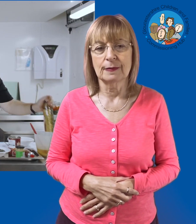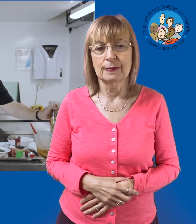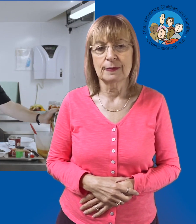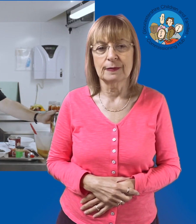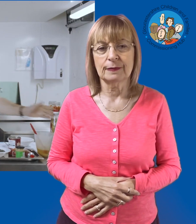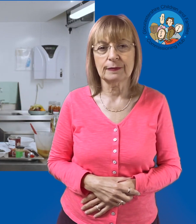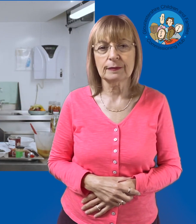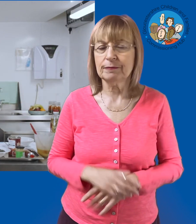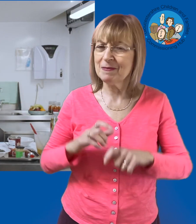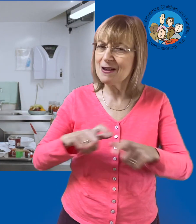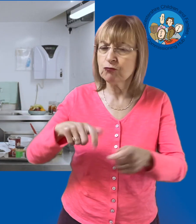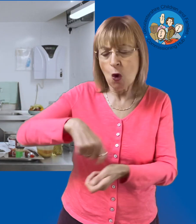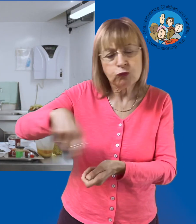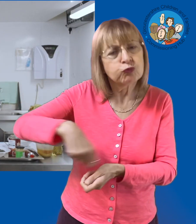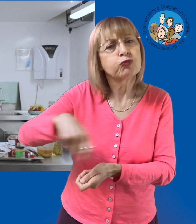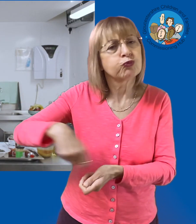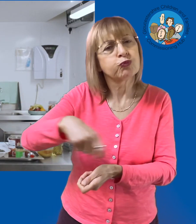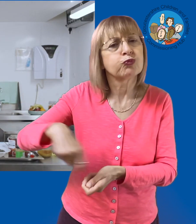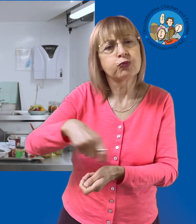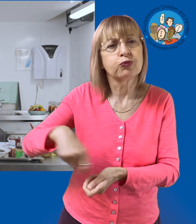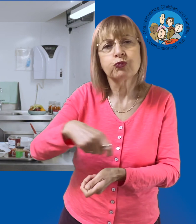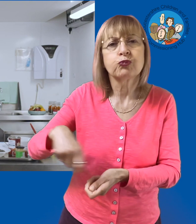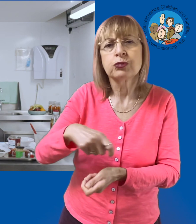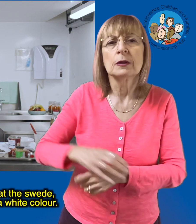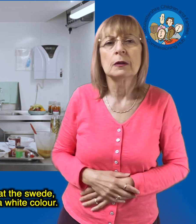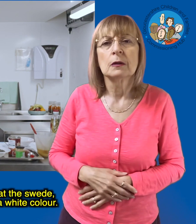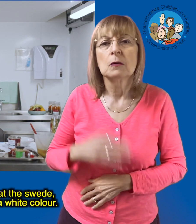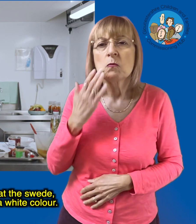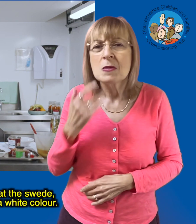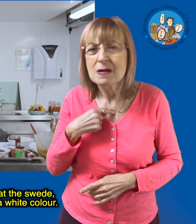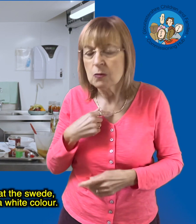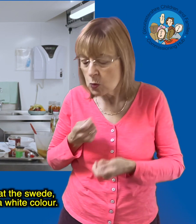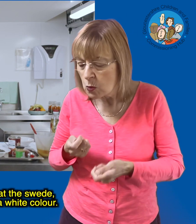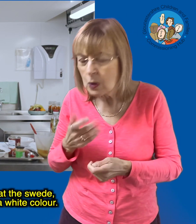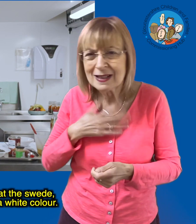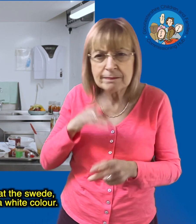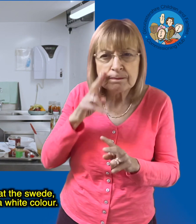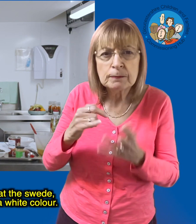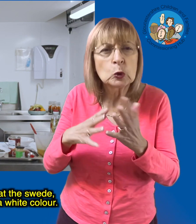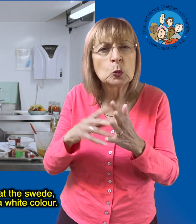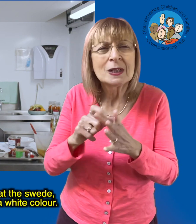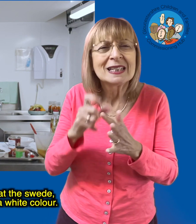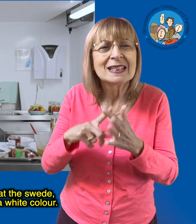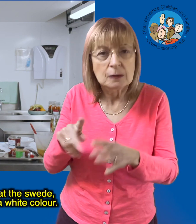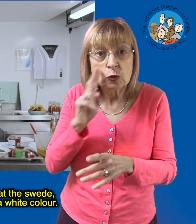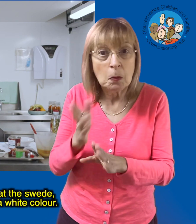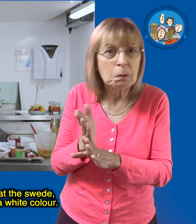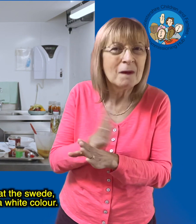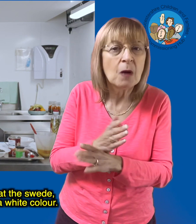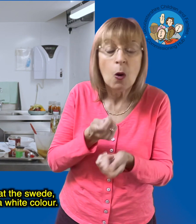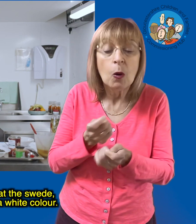So again, what I'm looking for when I'm